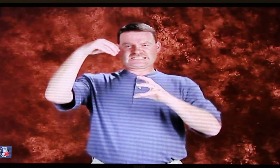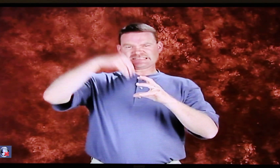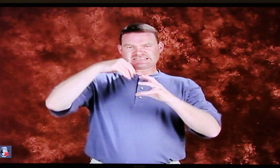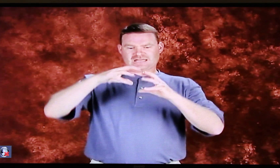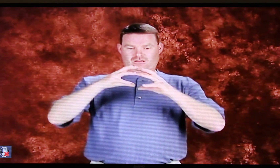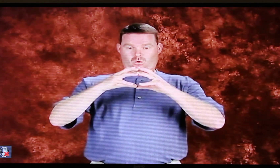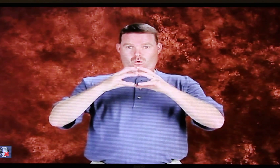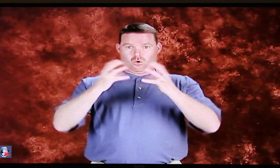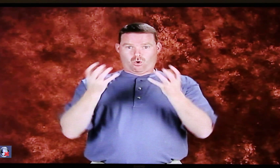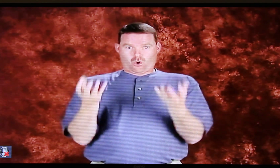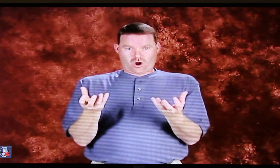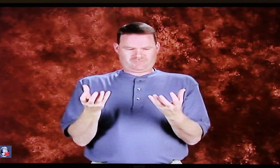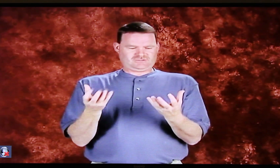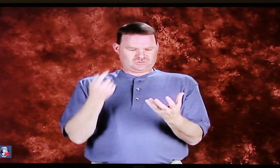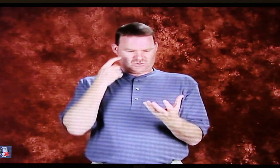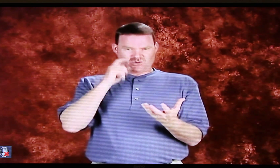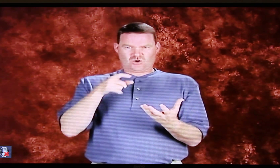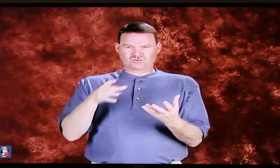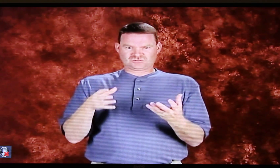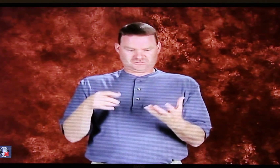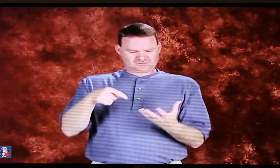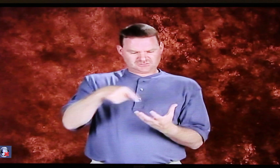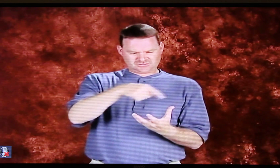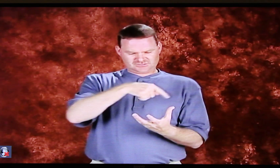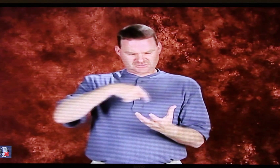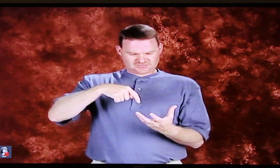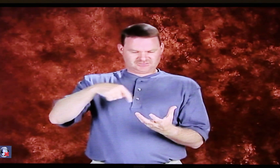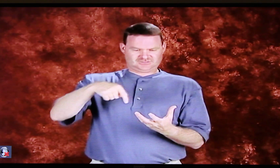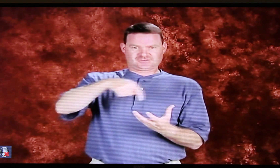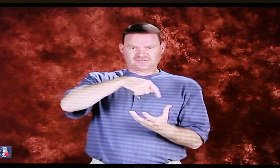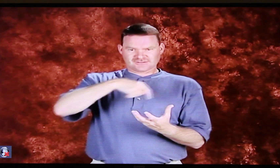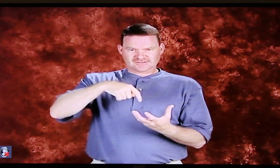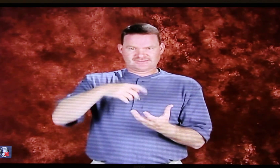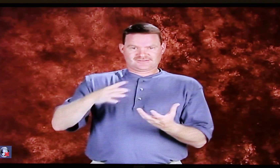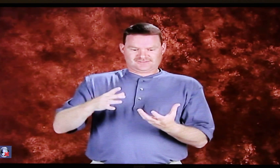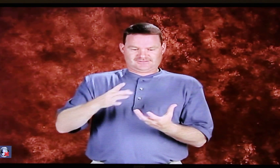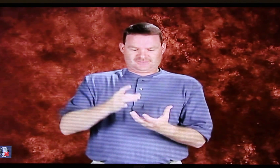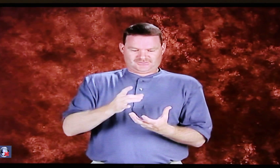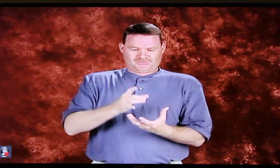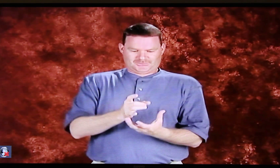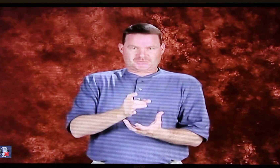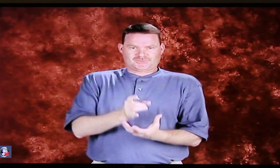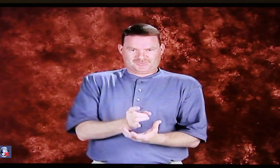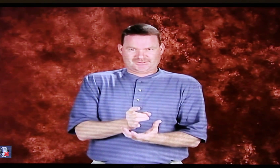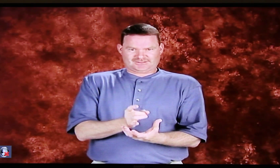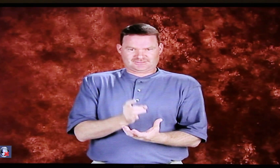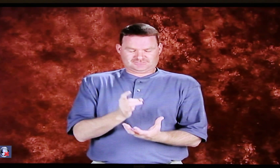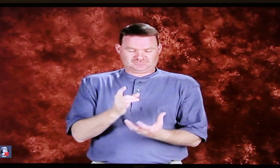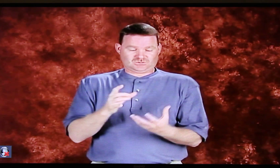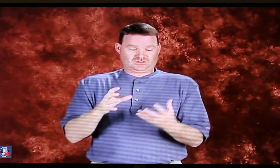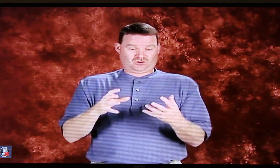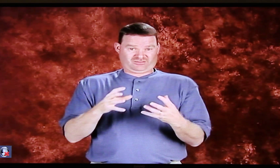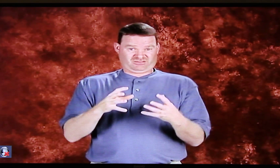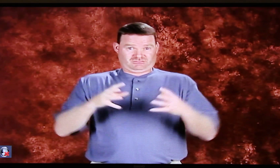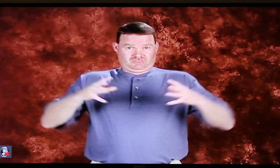So when you look at the Earth, if you were to slice it in half and look at all the different layers it's composed of,